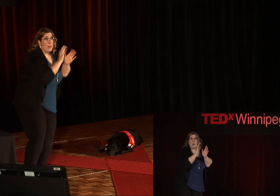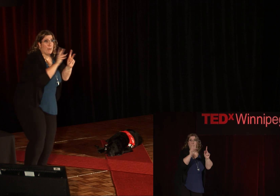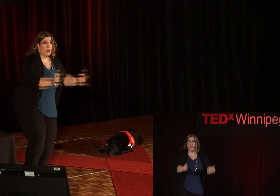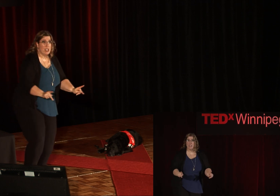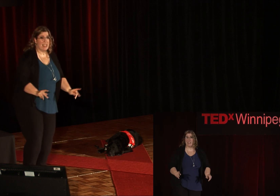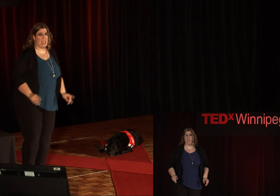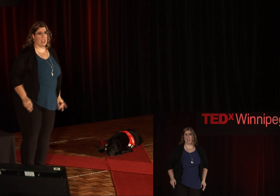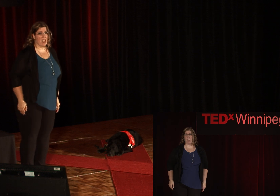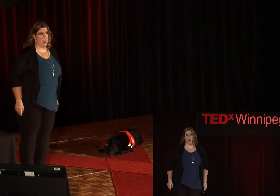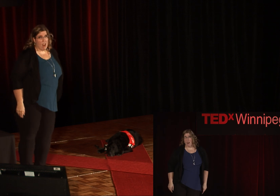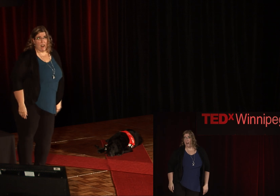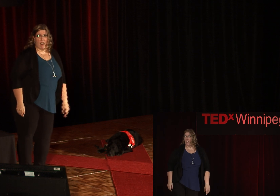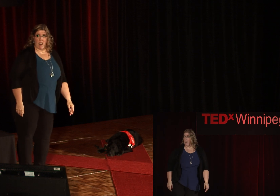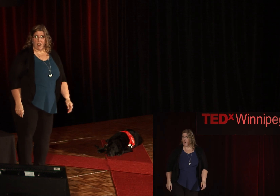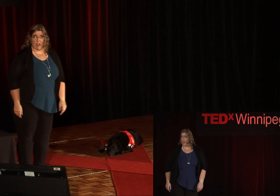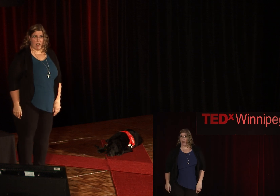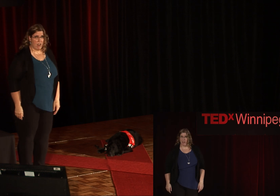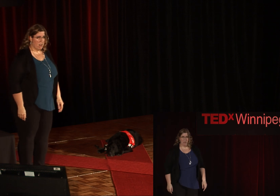her person.